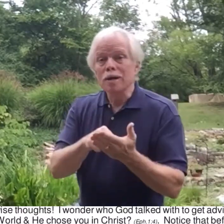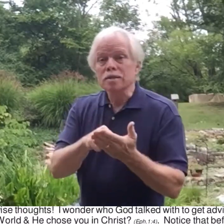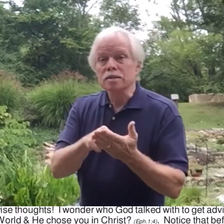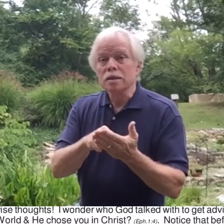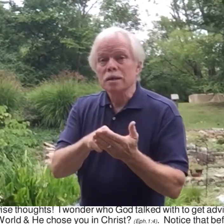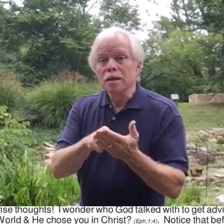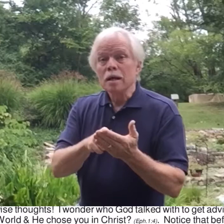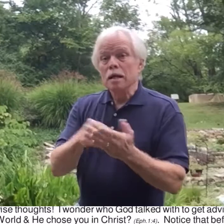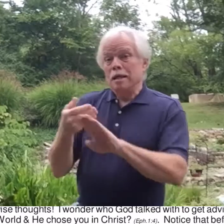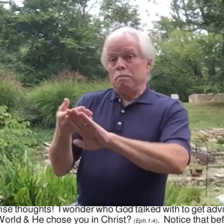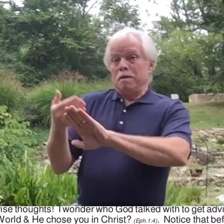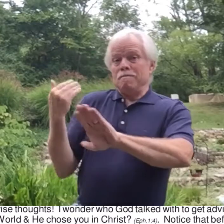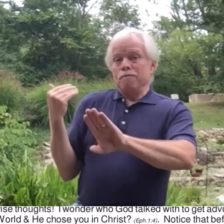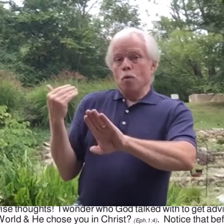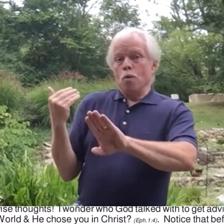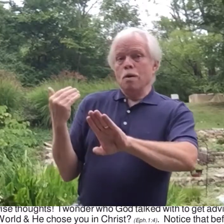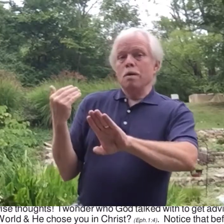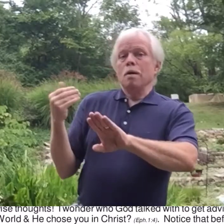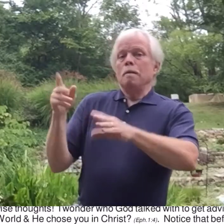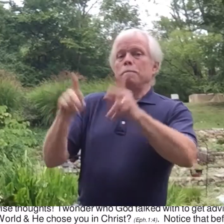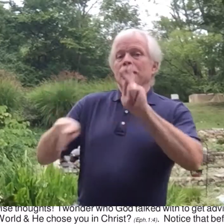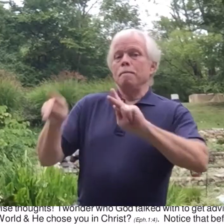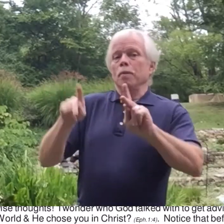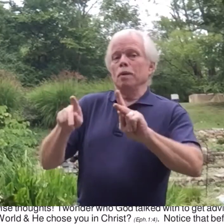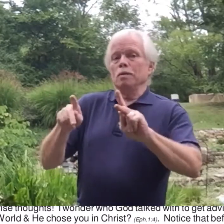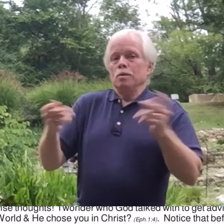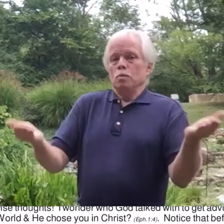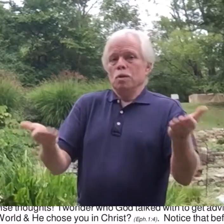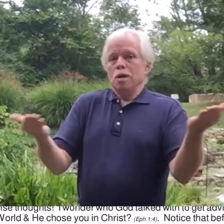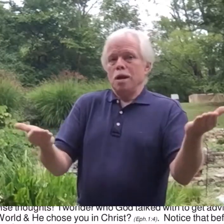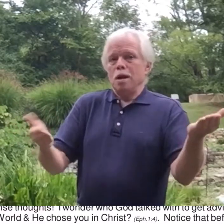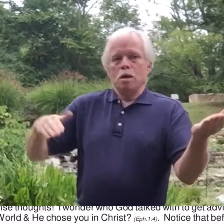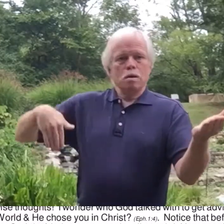Notice that before people were here,